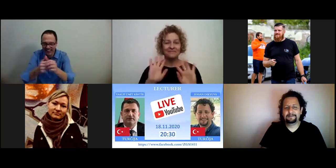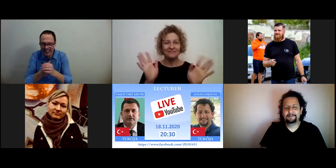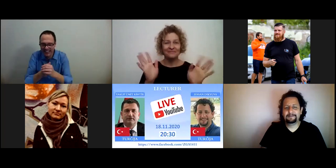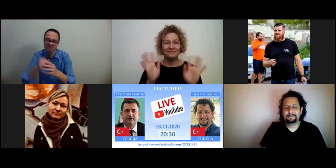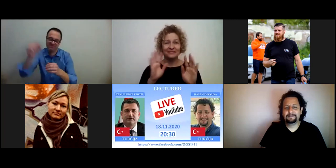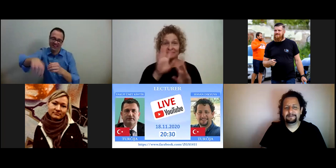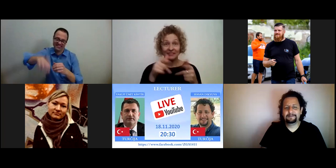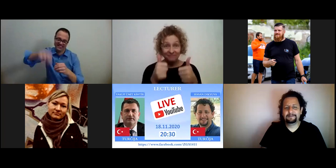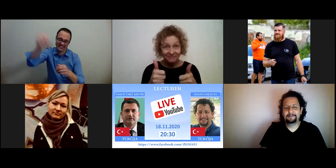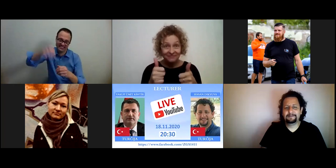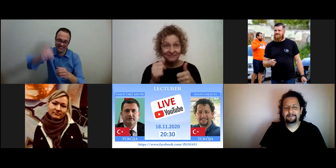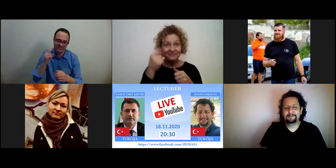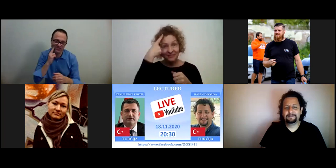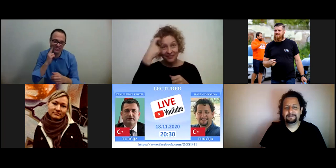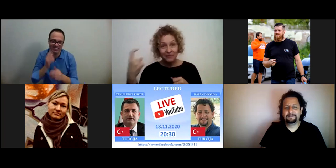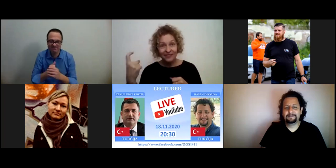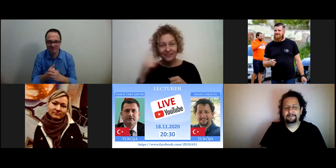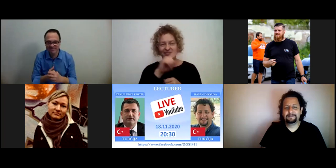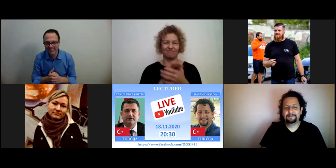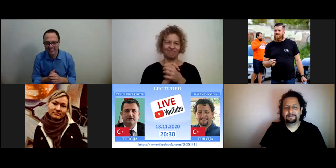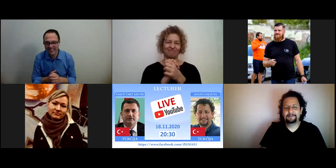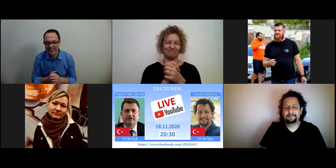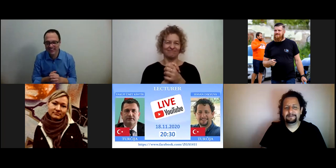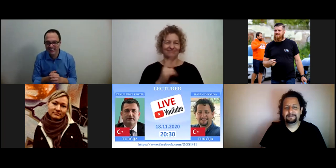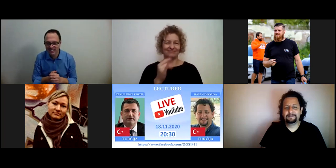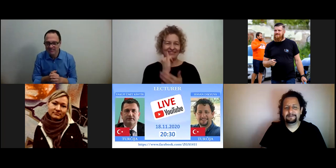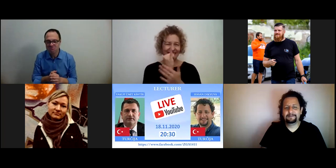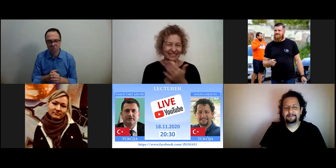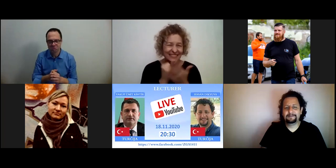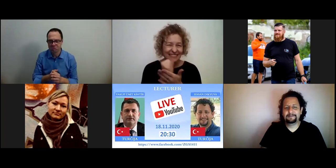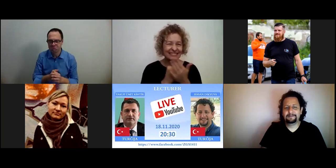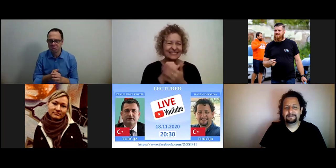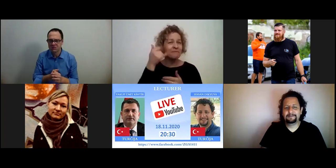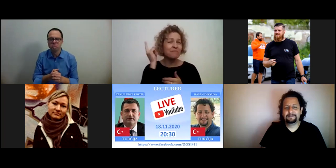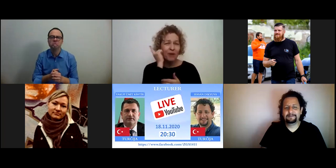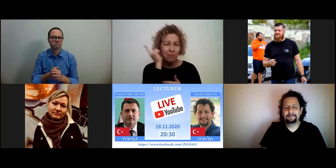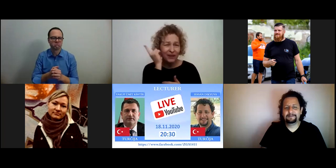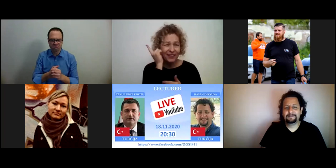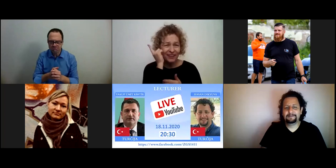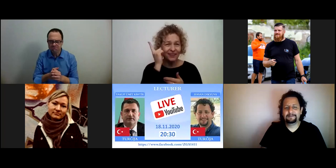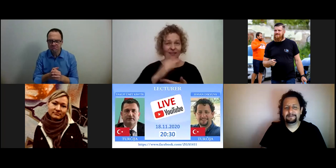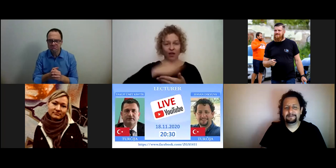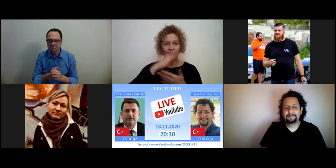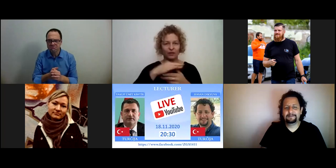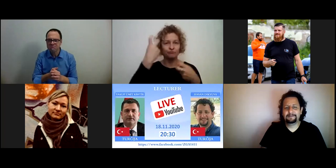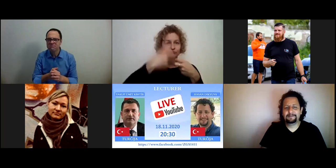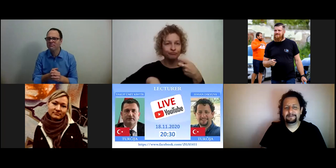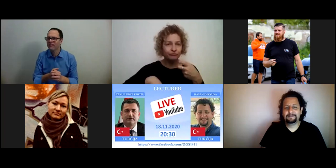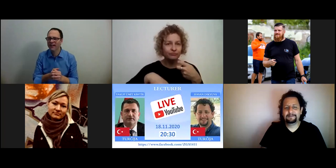And Jakob. Hello, Dami. Thank you. Sorry, I'm using my